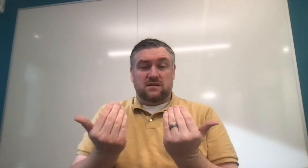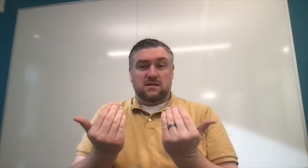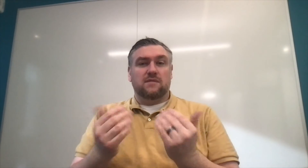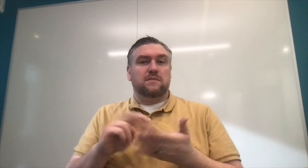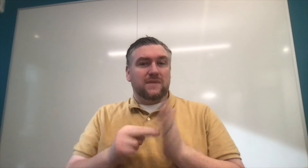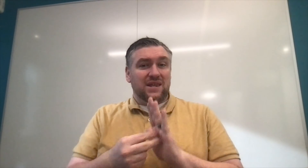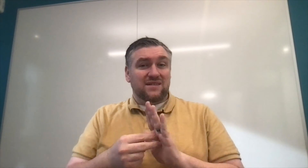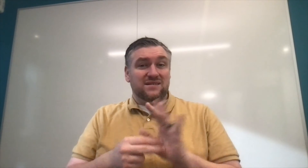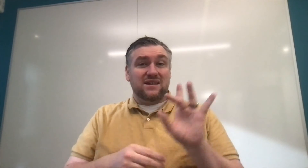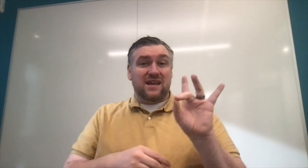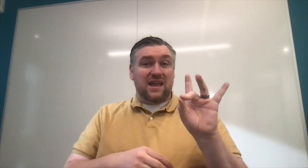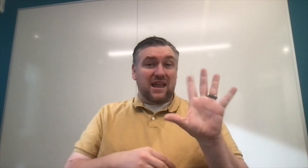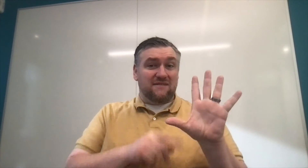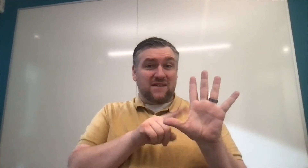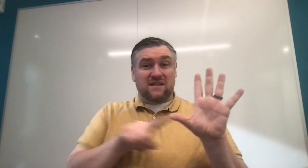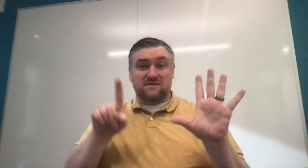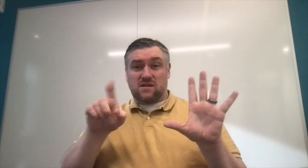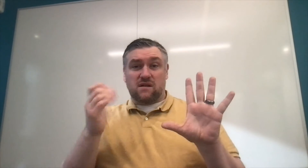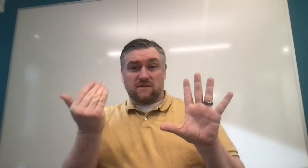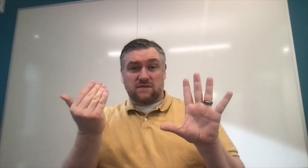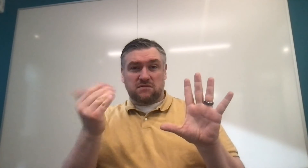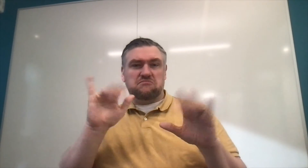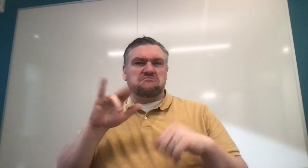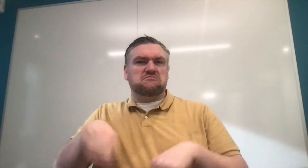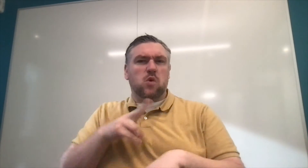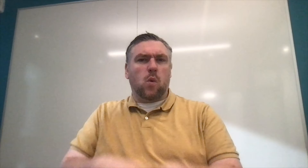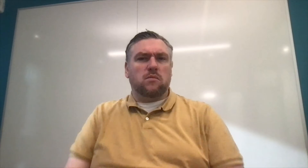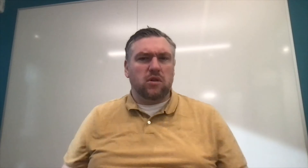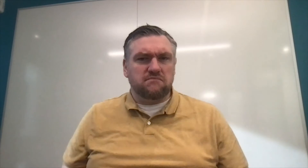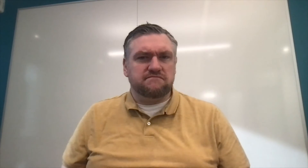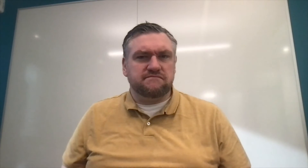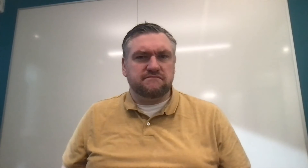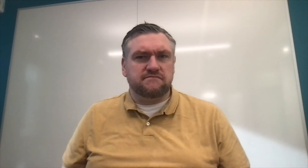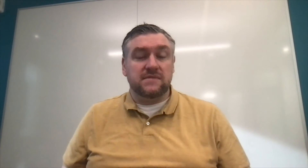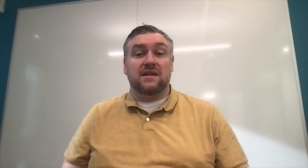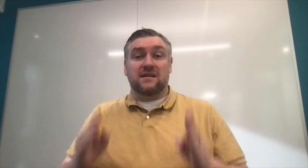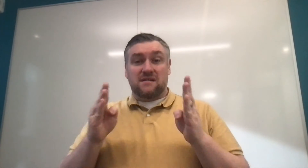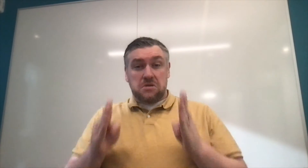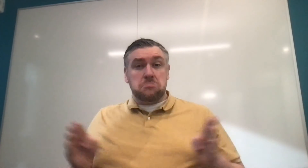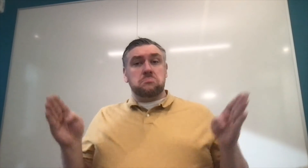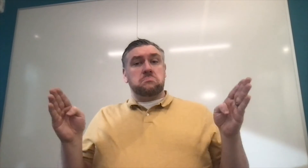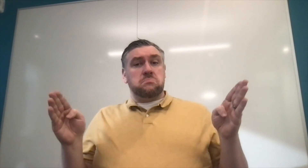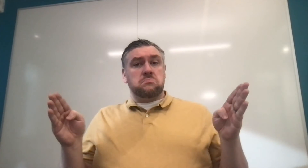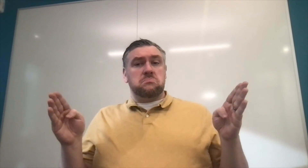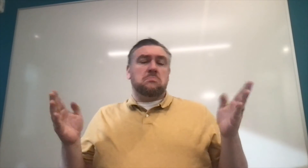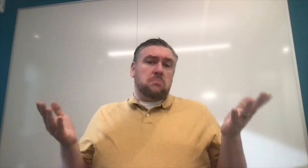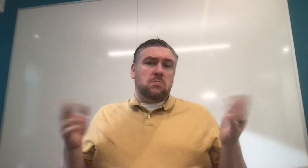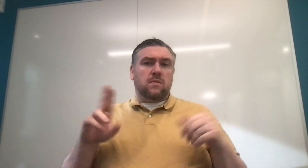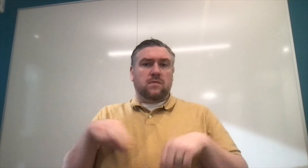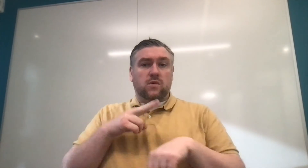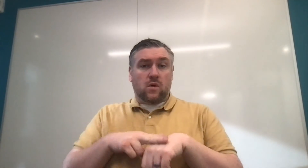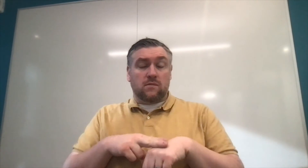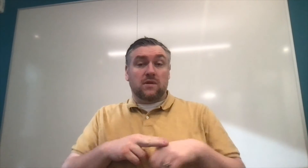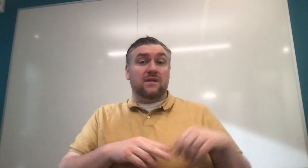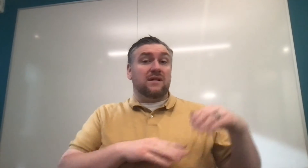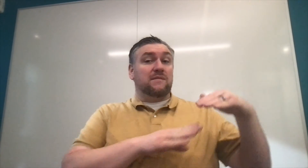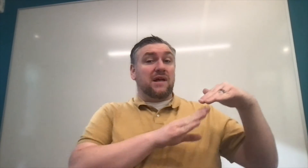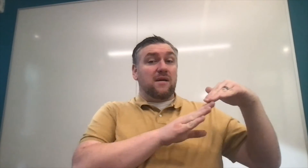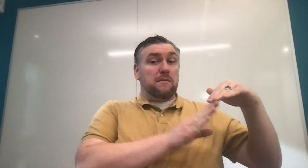15. Means from 85 to 115, that's considered completely normal and average. If we move out,